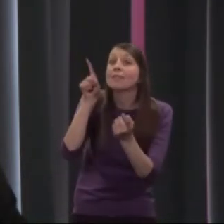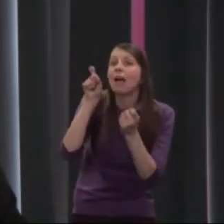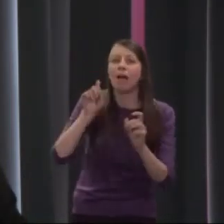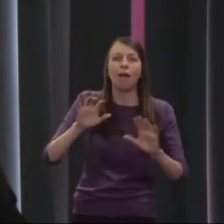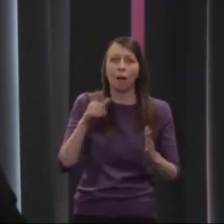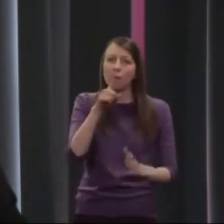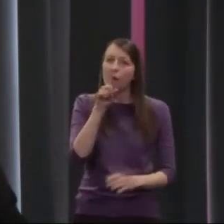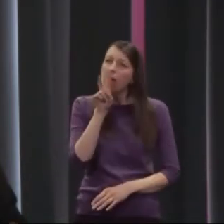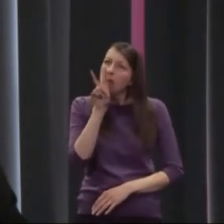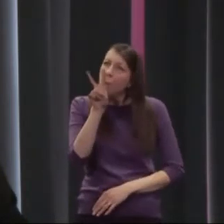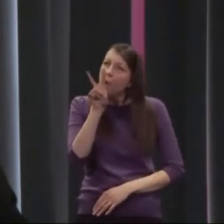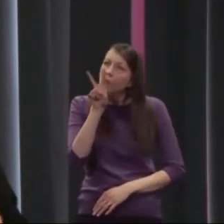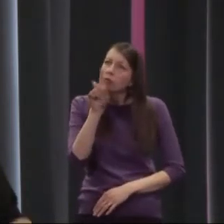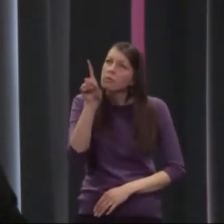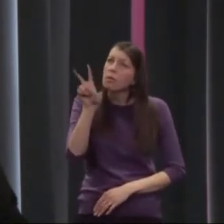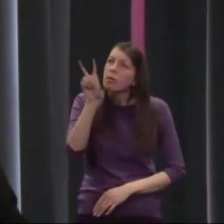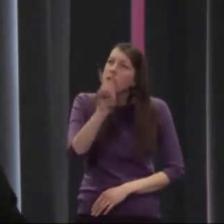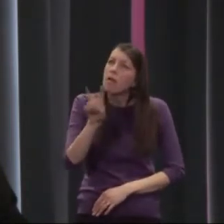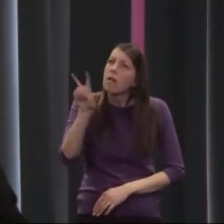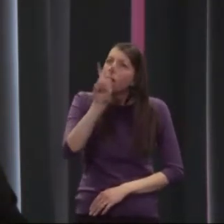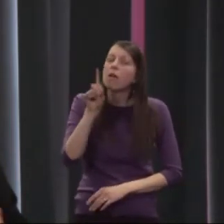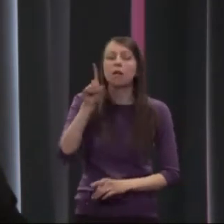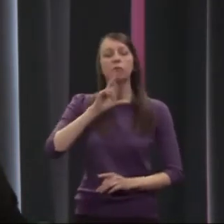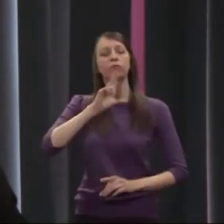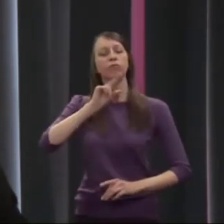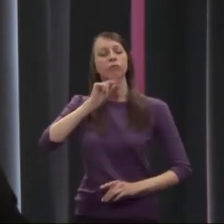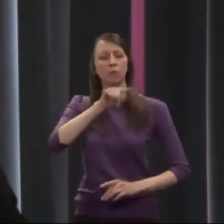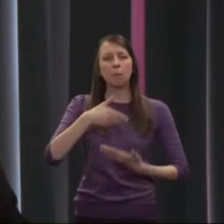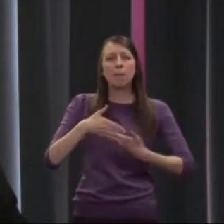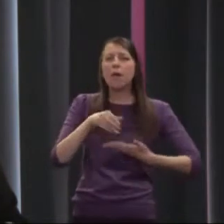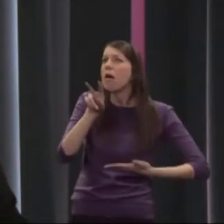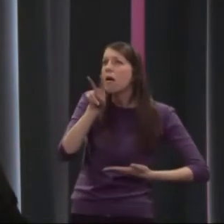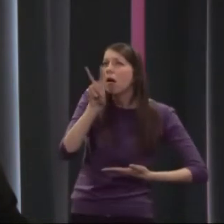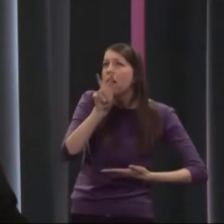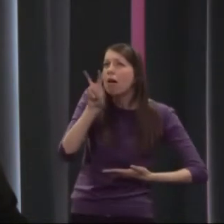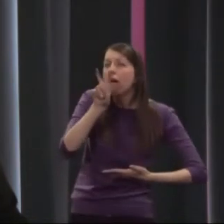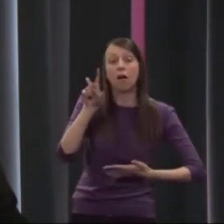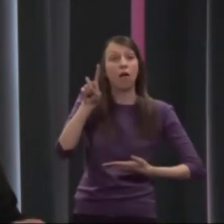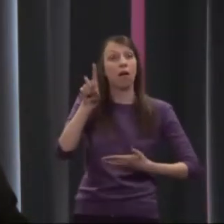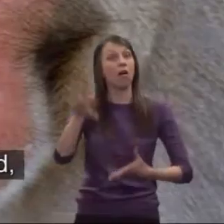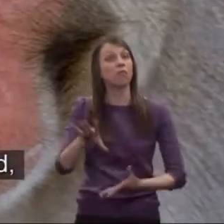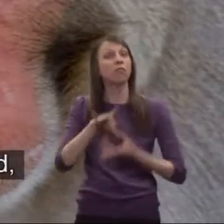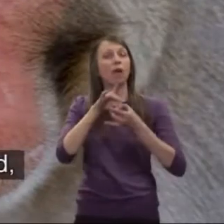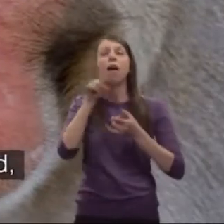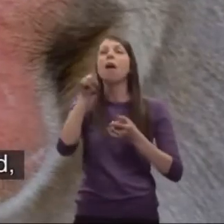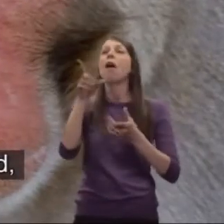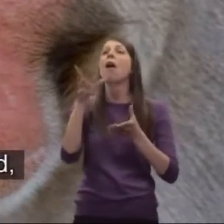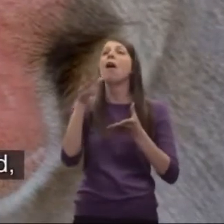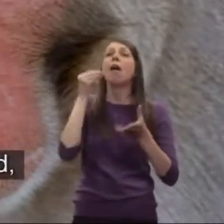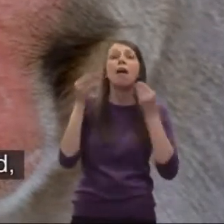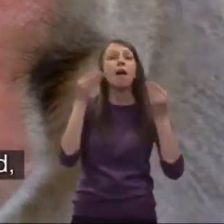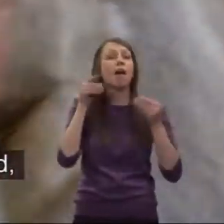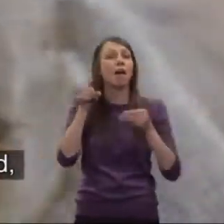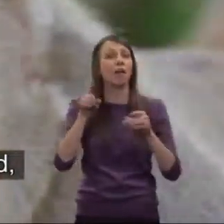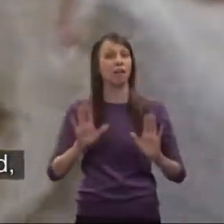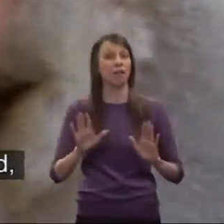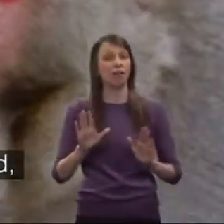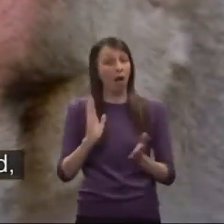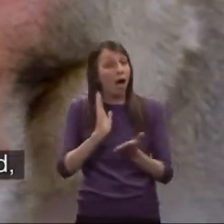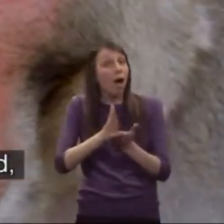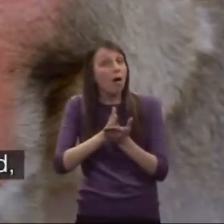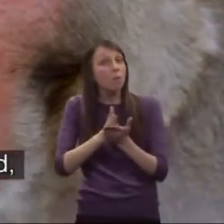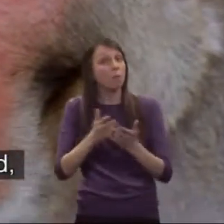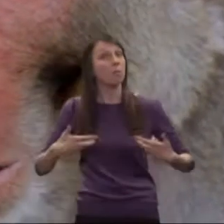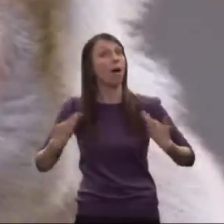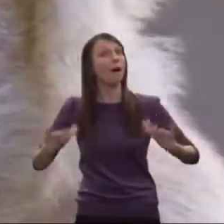they watch speakers' mouths and that affects what they hear. Even